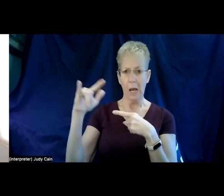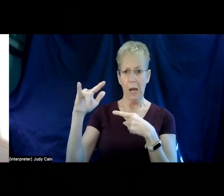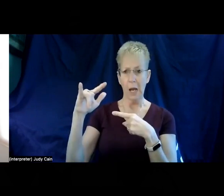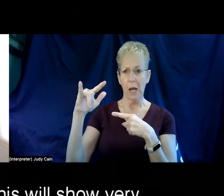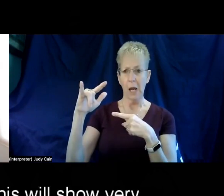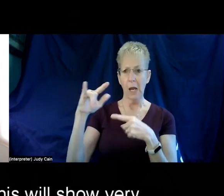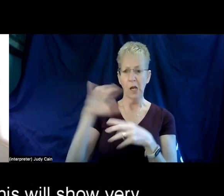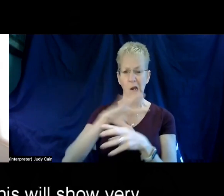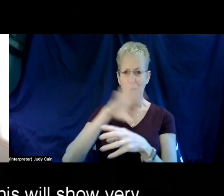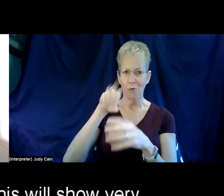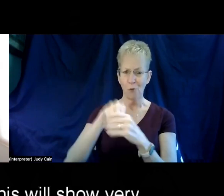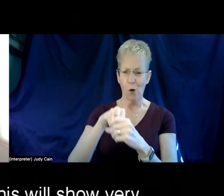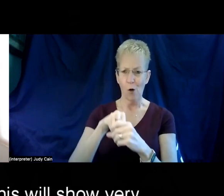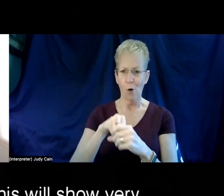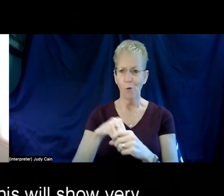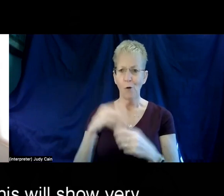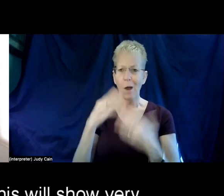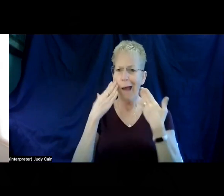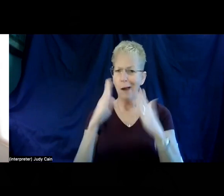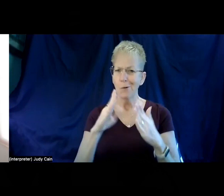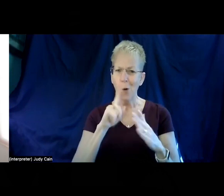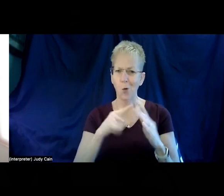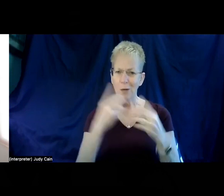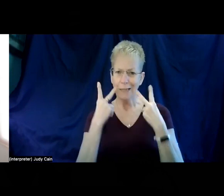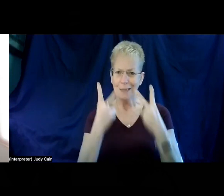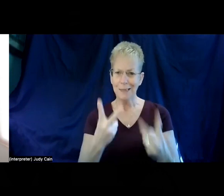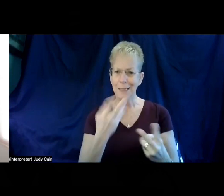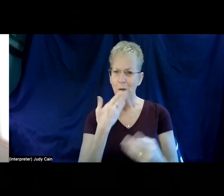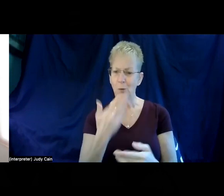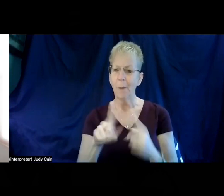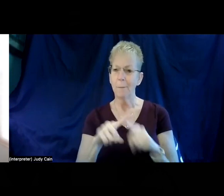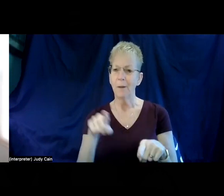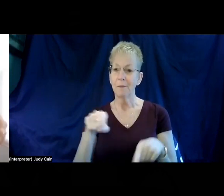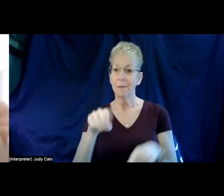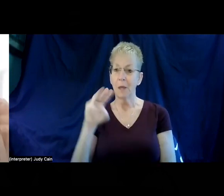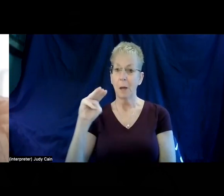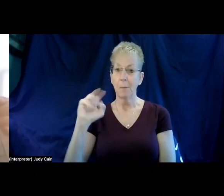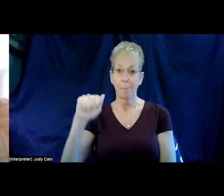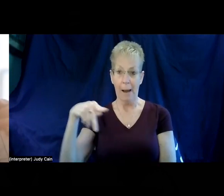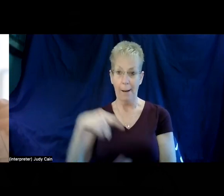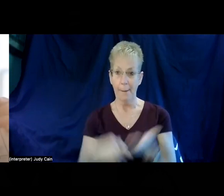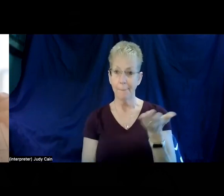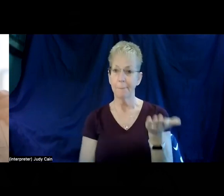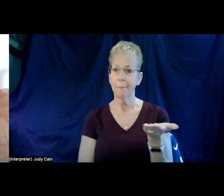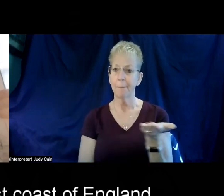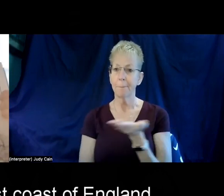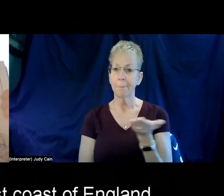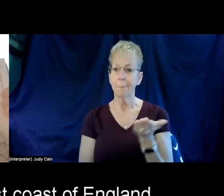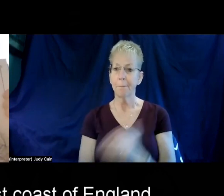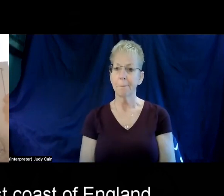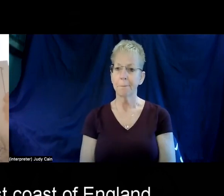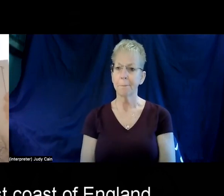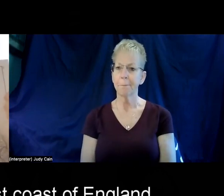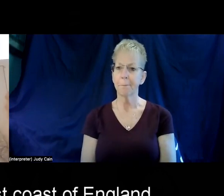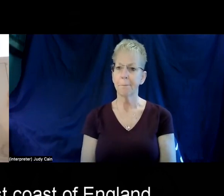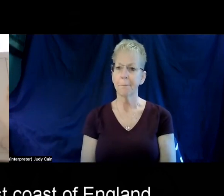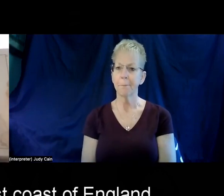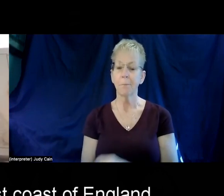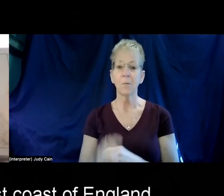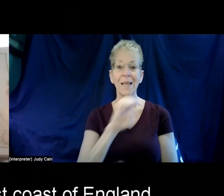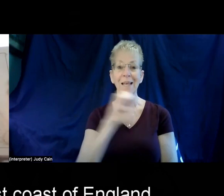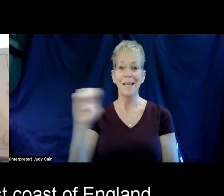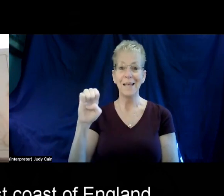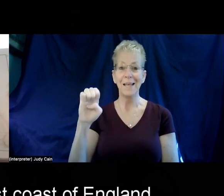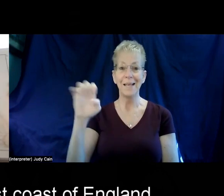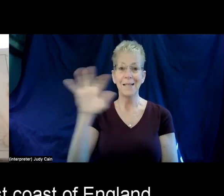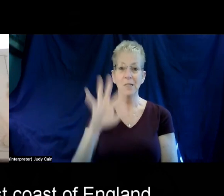takes place, I don't know if this will show very well, but this map, that's not too bad. This is on the east coast of